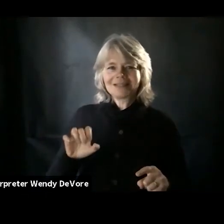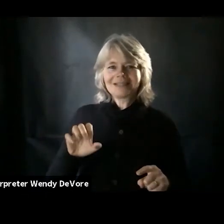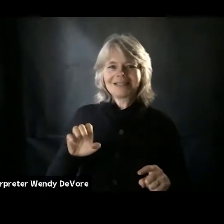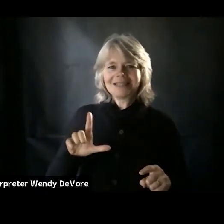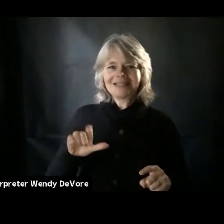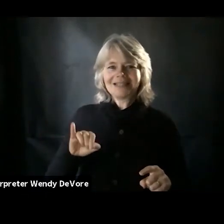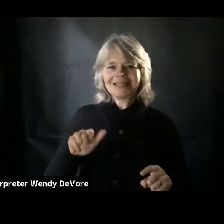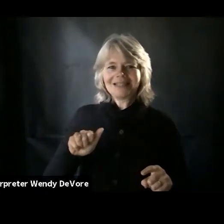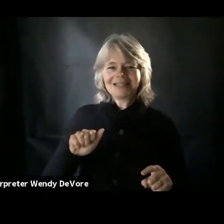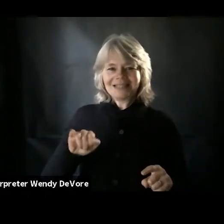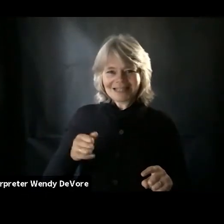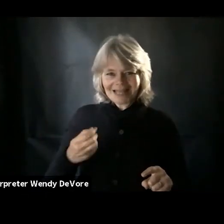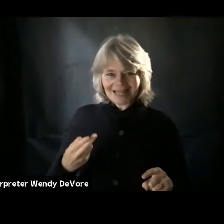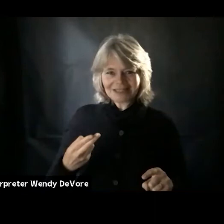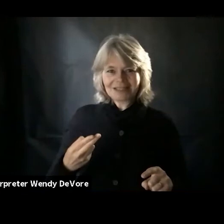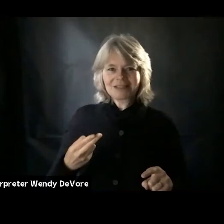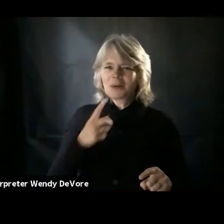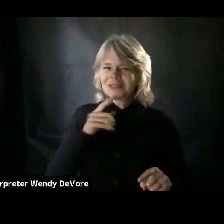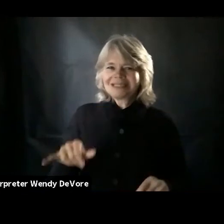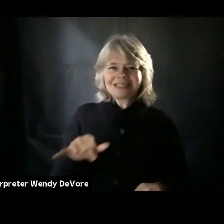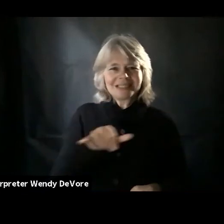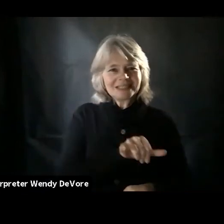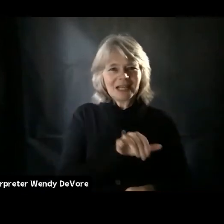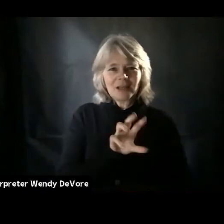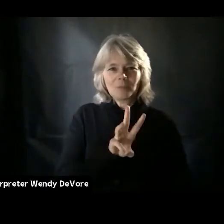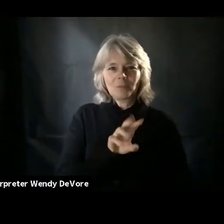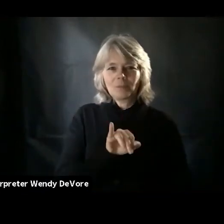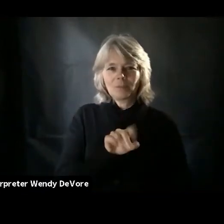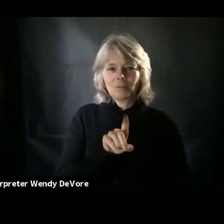And the same is true with the widow.